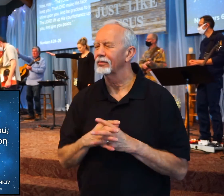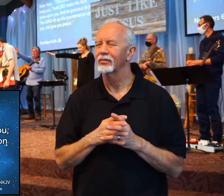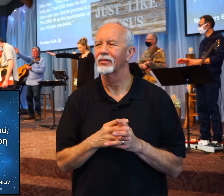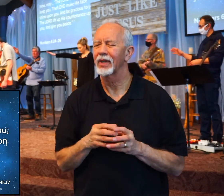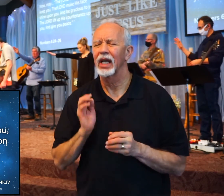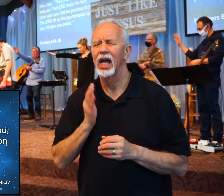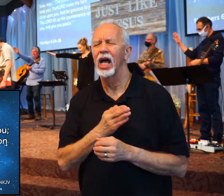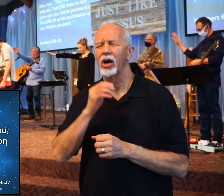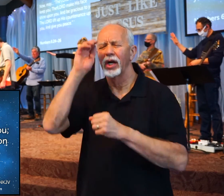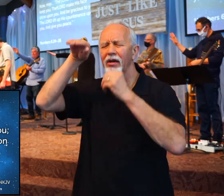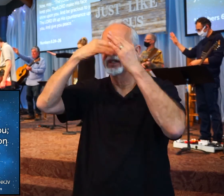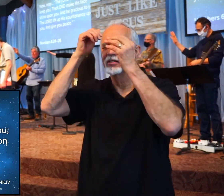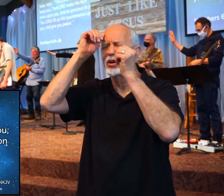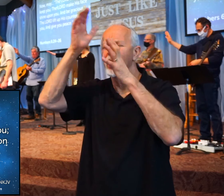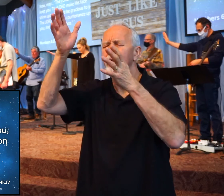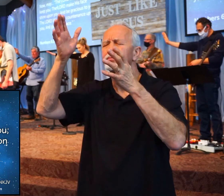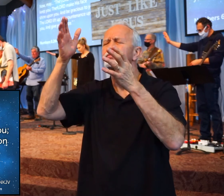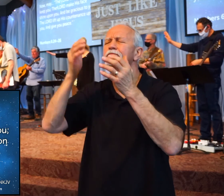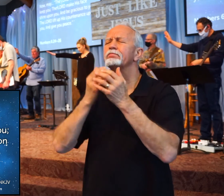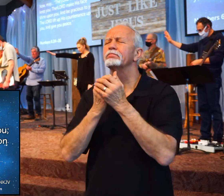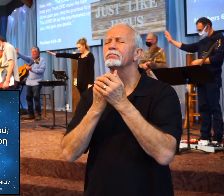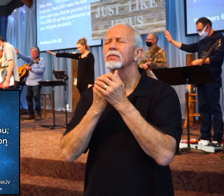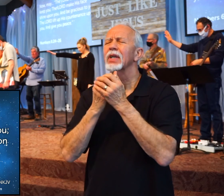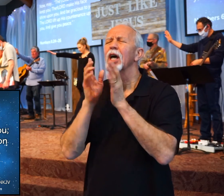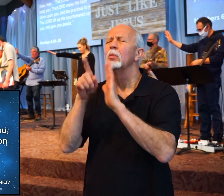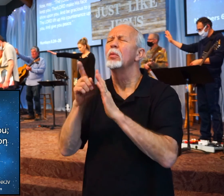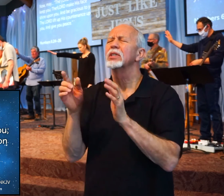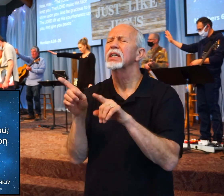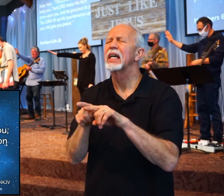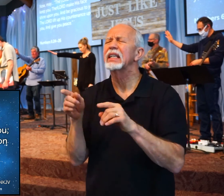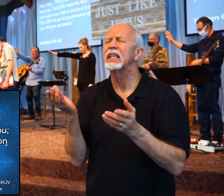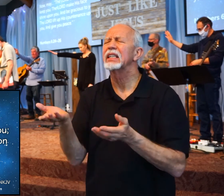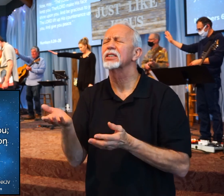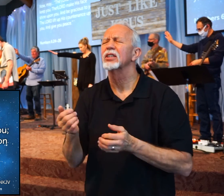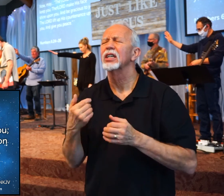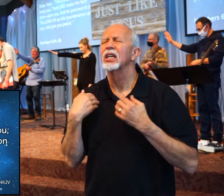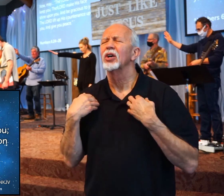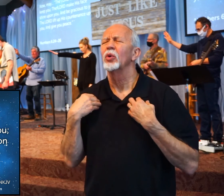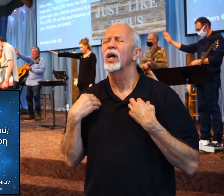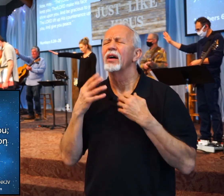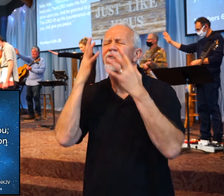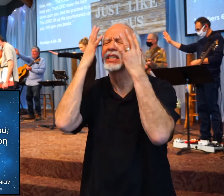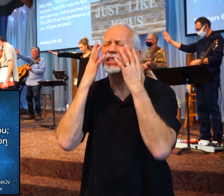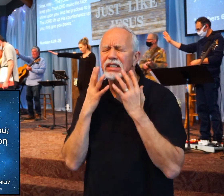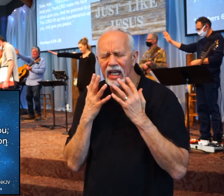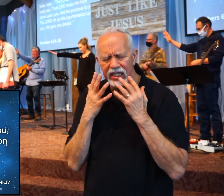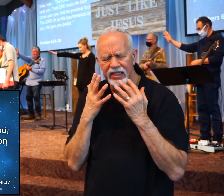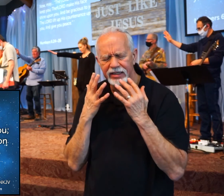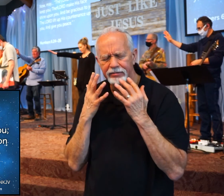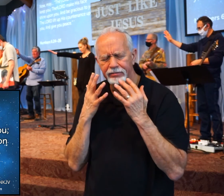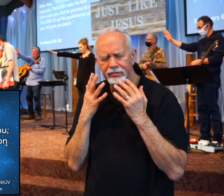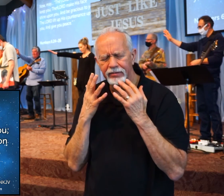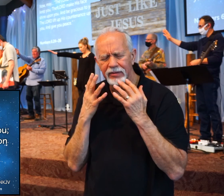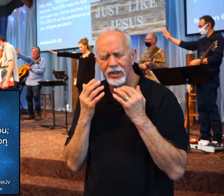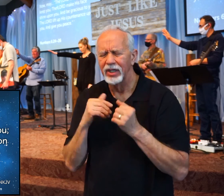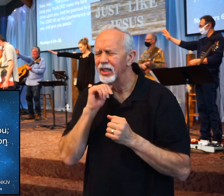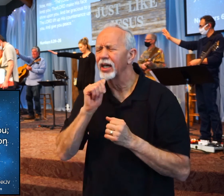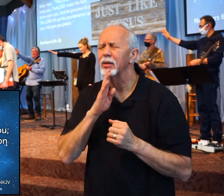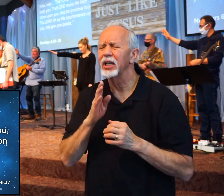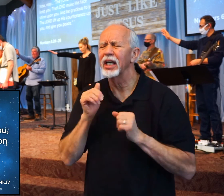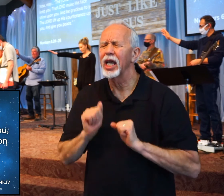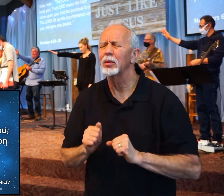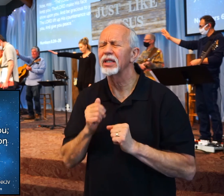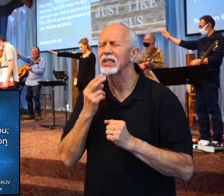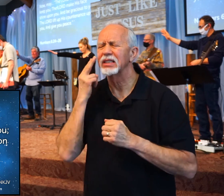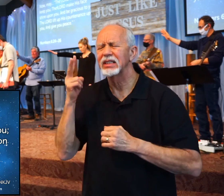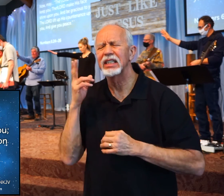Our Heavenly Father, in moments like these, we have a sadness that we're not going to be able to see Rich